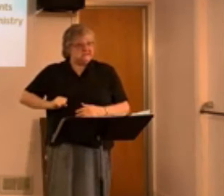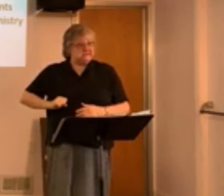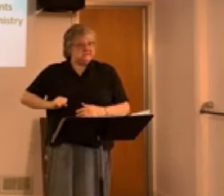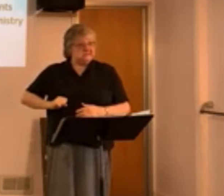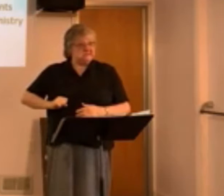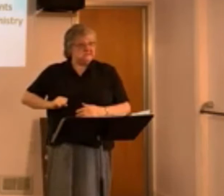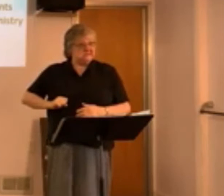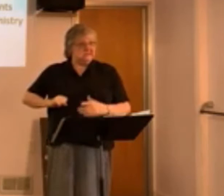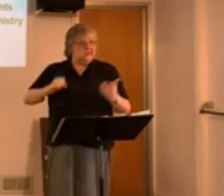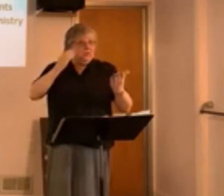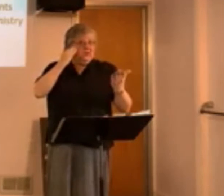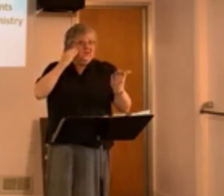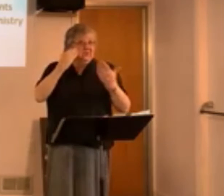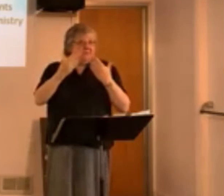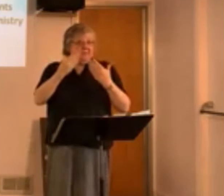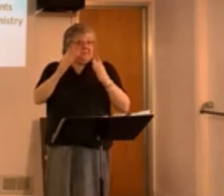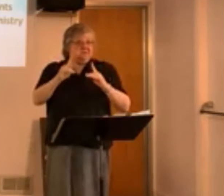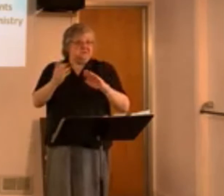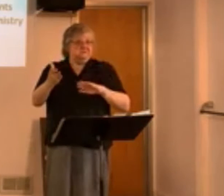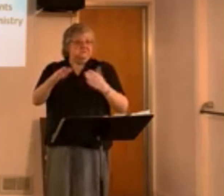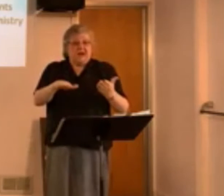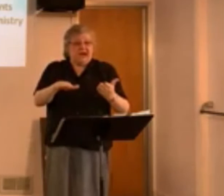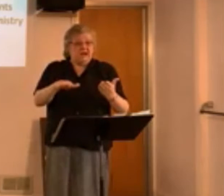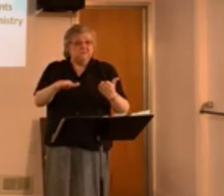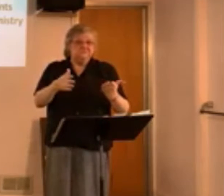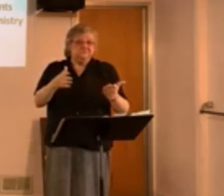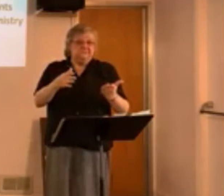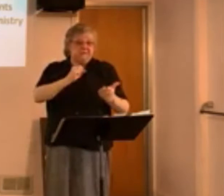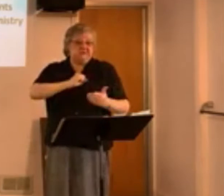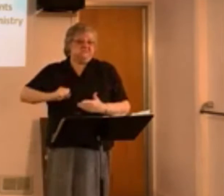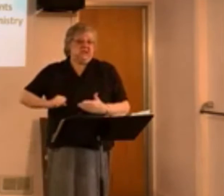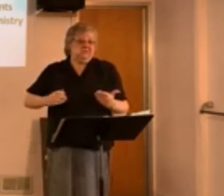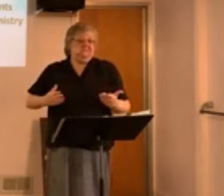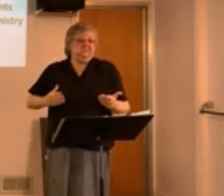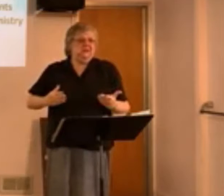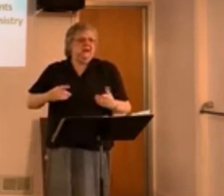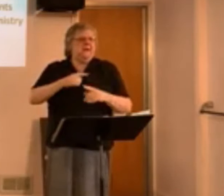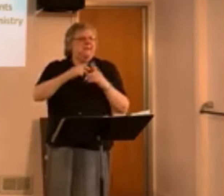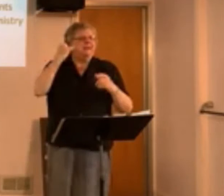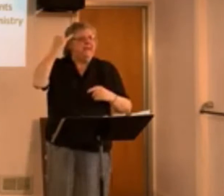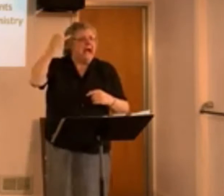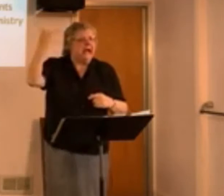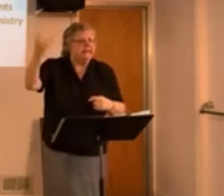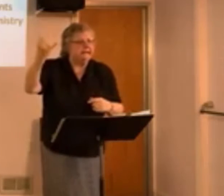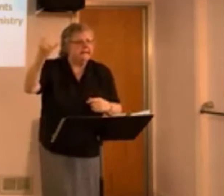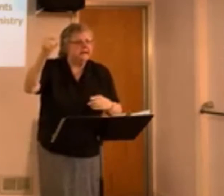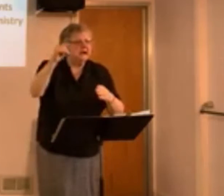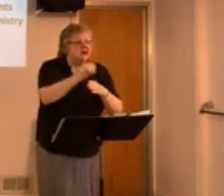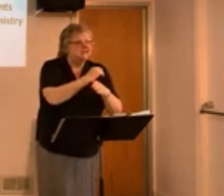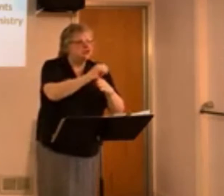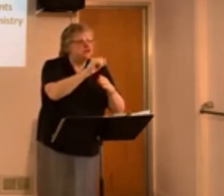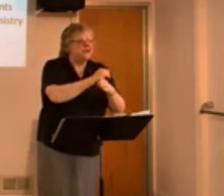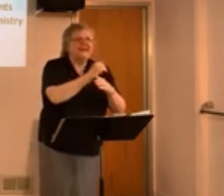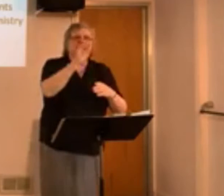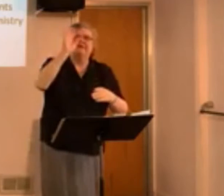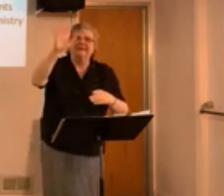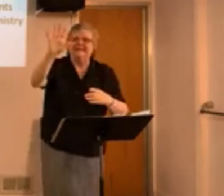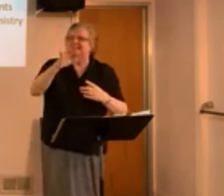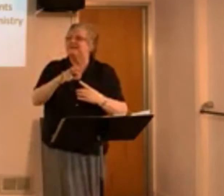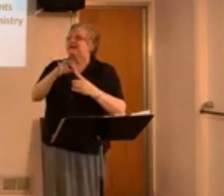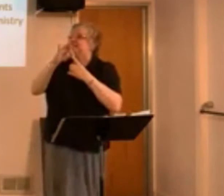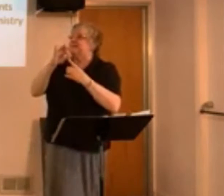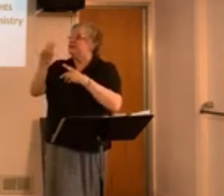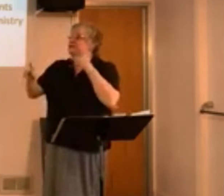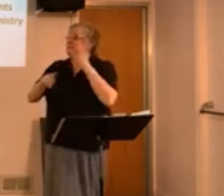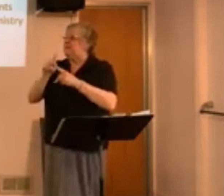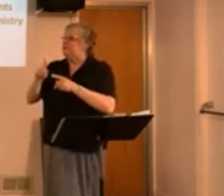here we can translate this concept, this idea, for the training of the special people. Did you know